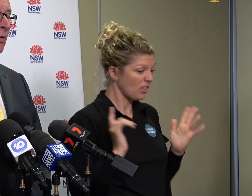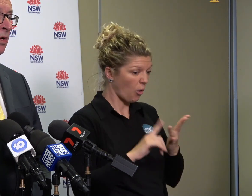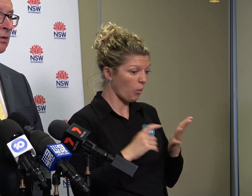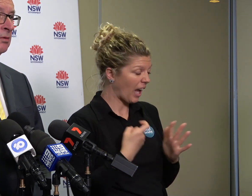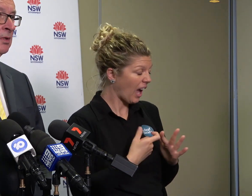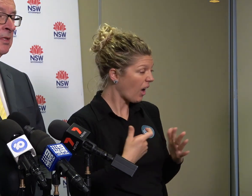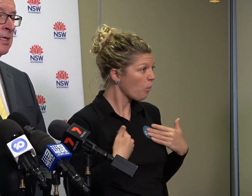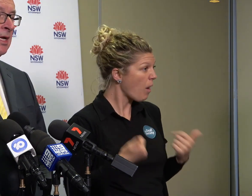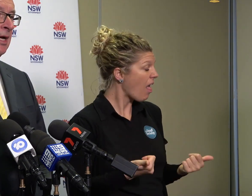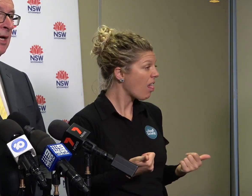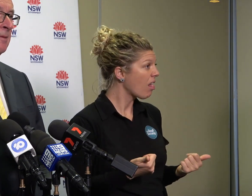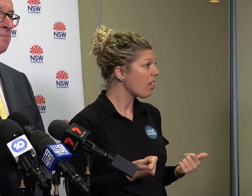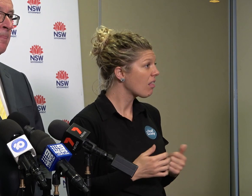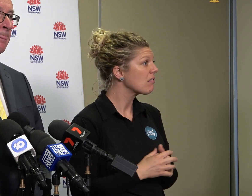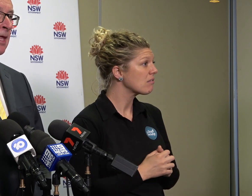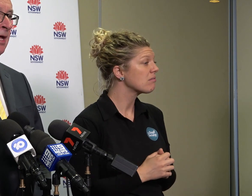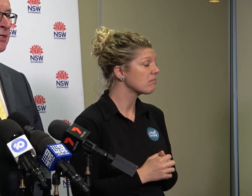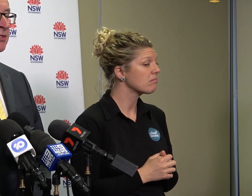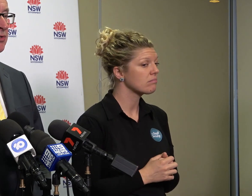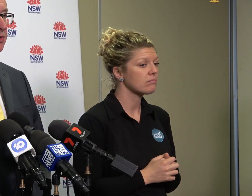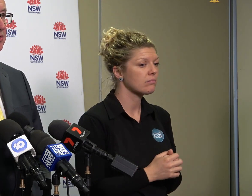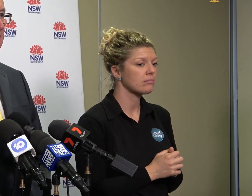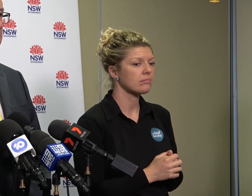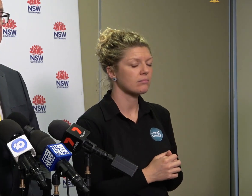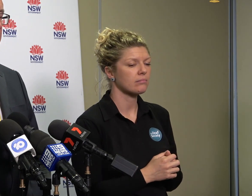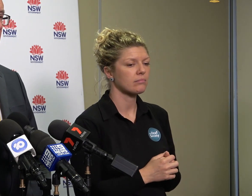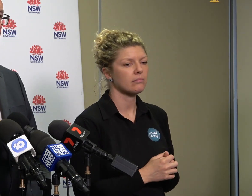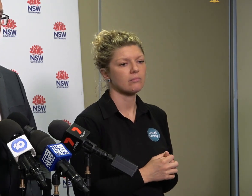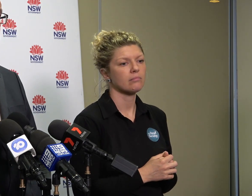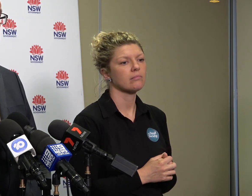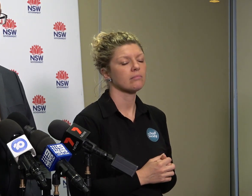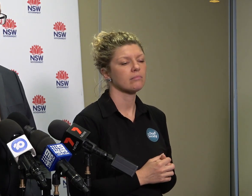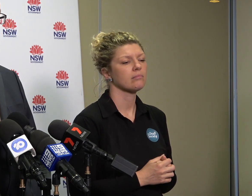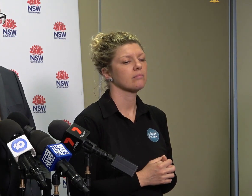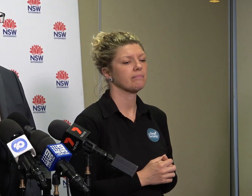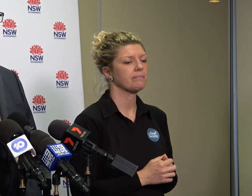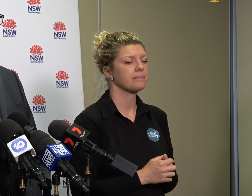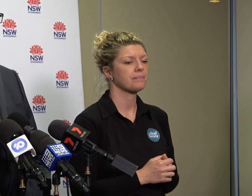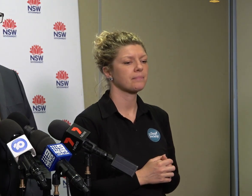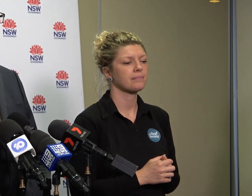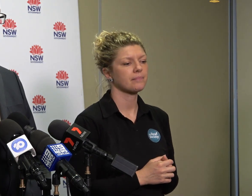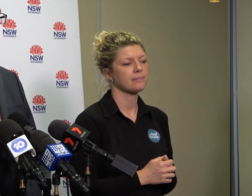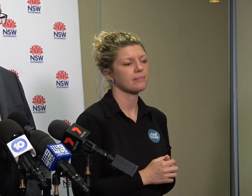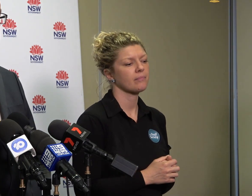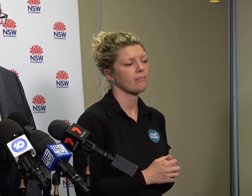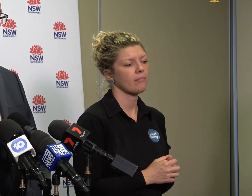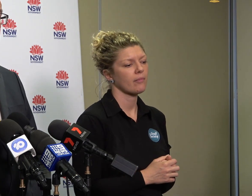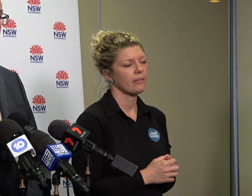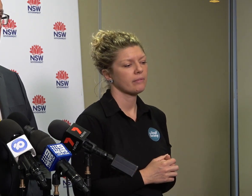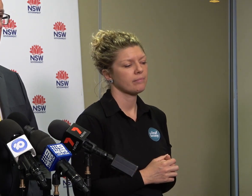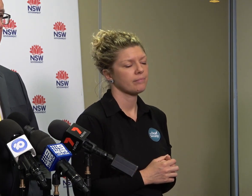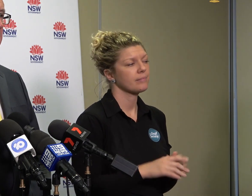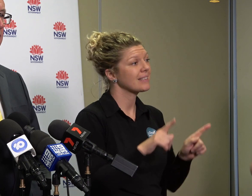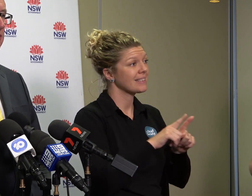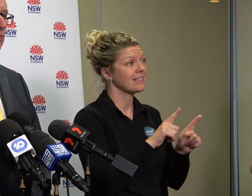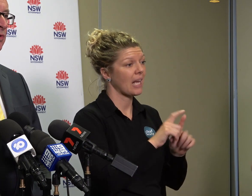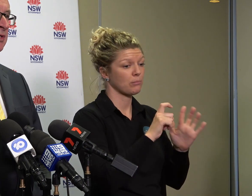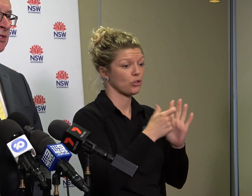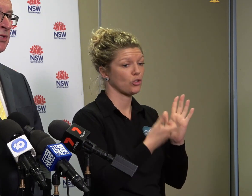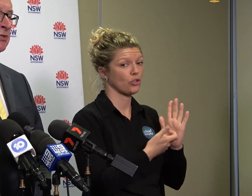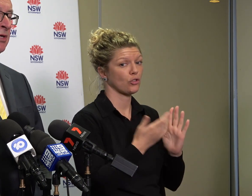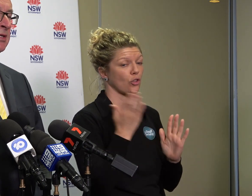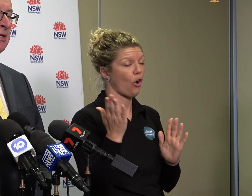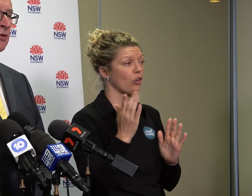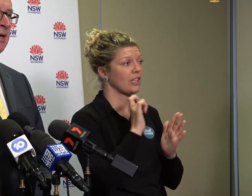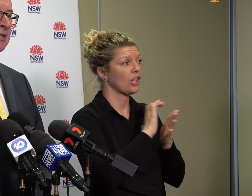doing quite well. And as Dr. Chant was just highlighting, on a clinical basis, and it's very important we recognise all